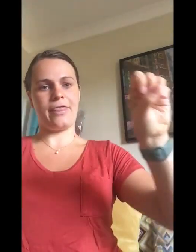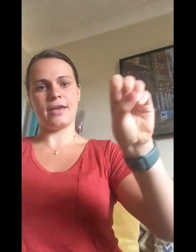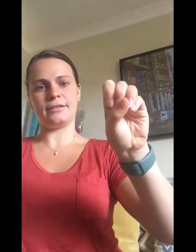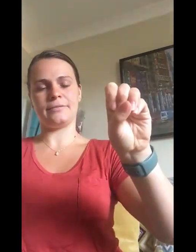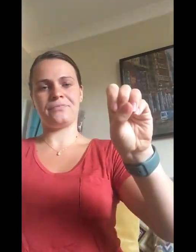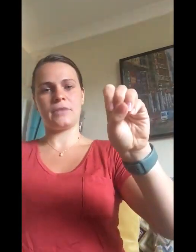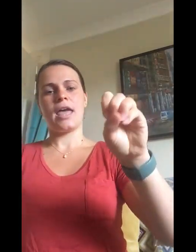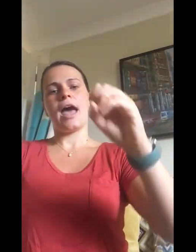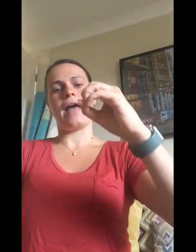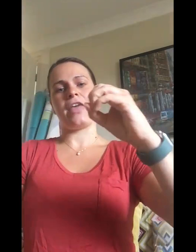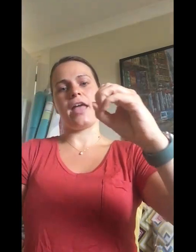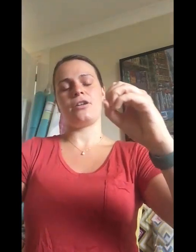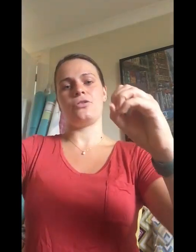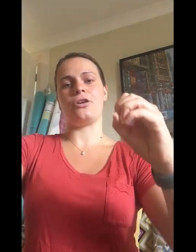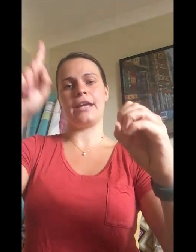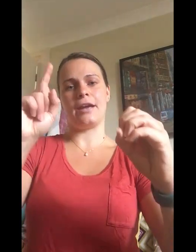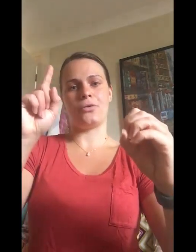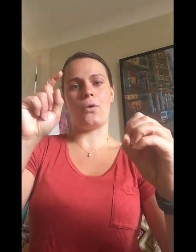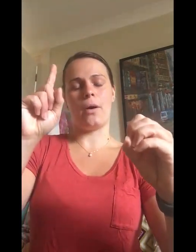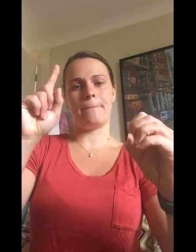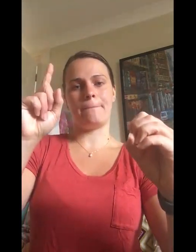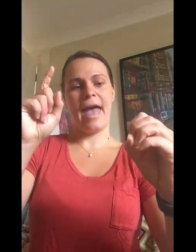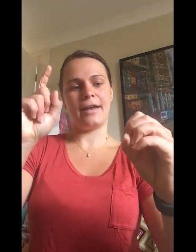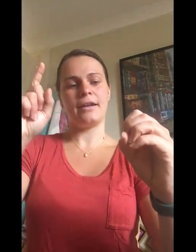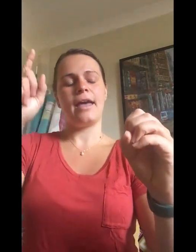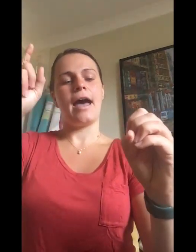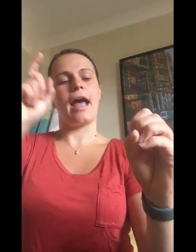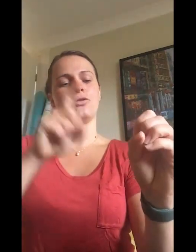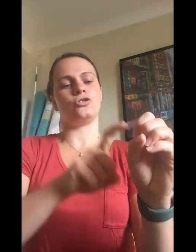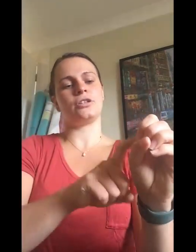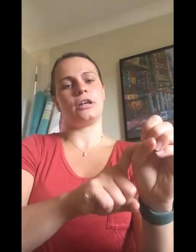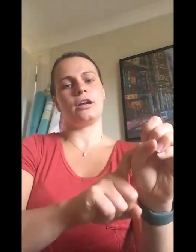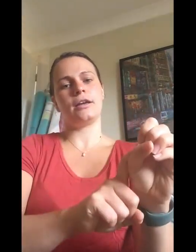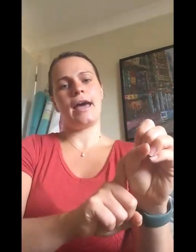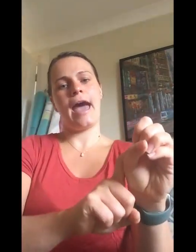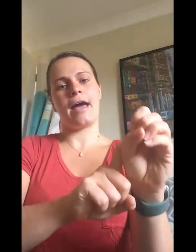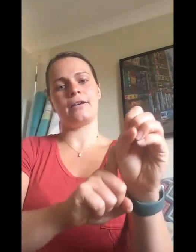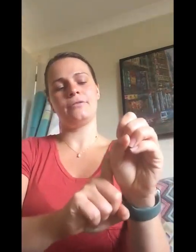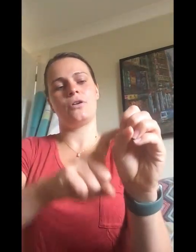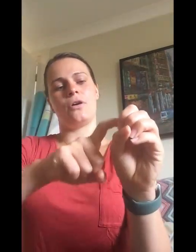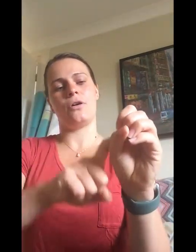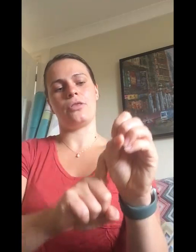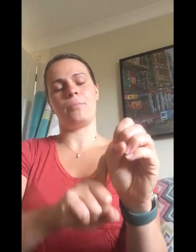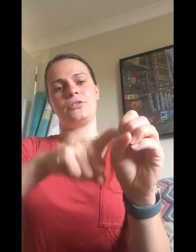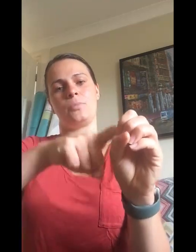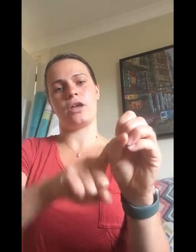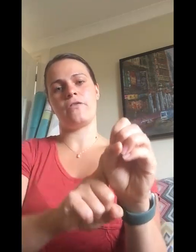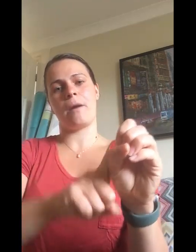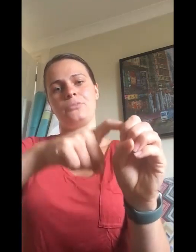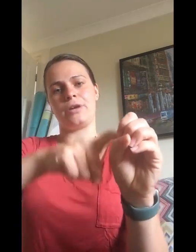this, and then you're going to get your pen and you're just going to hang on the bottom where your thumb joint